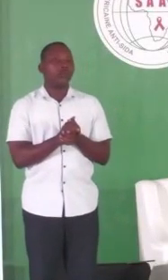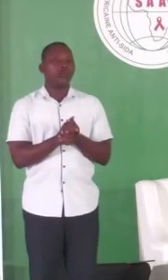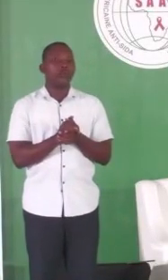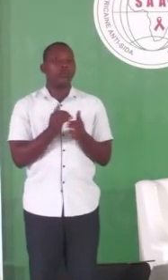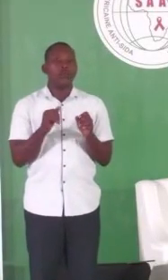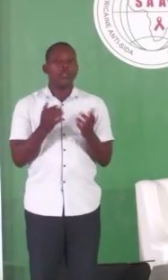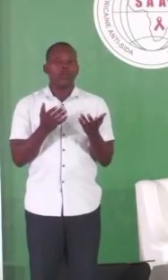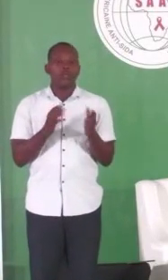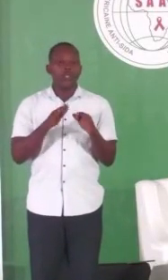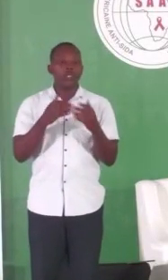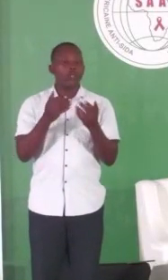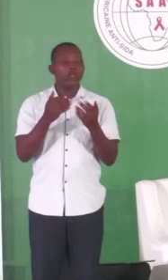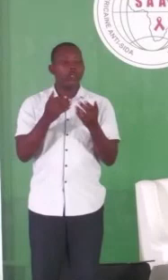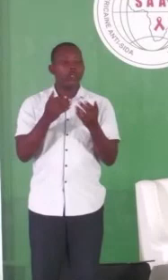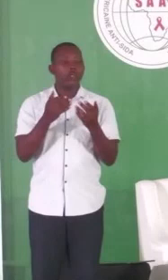her?